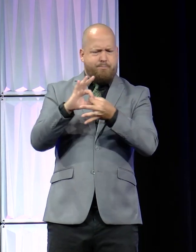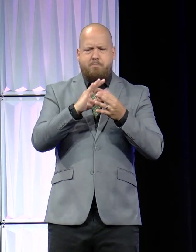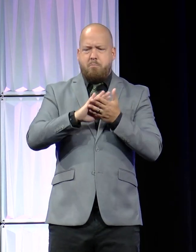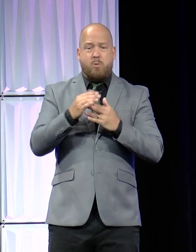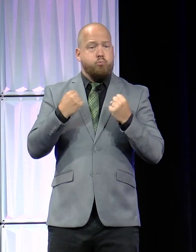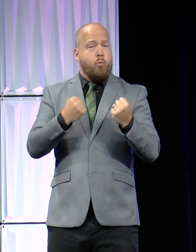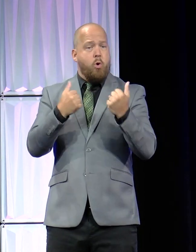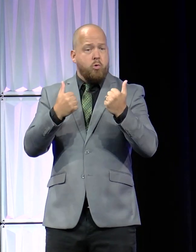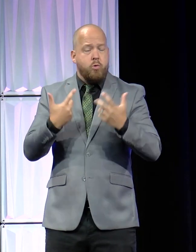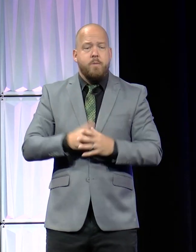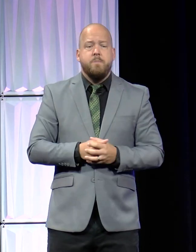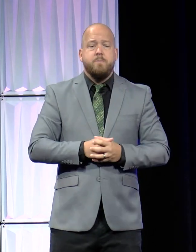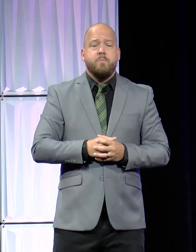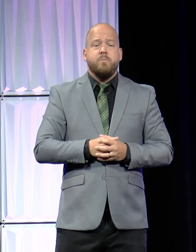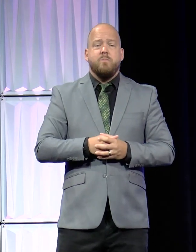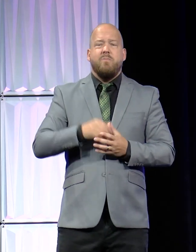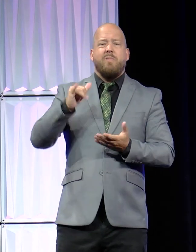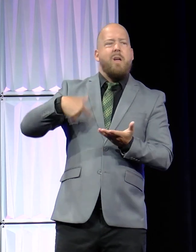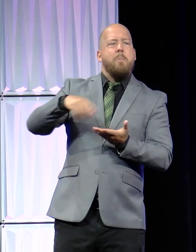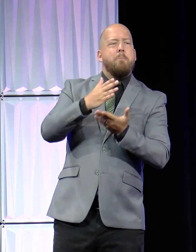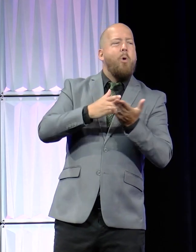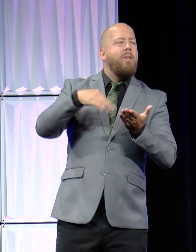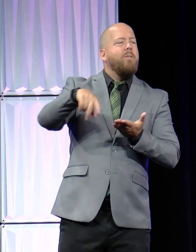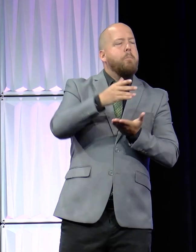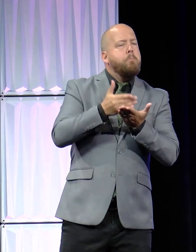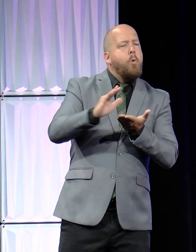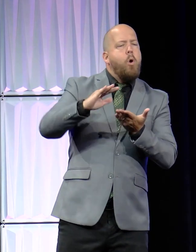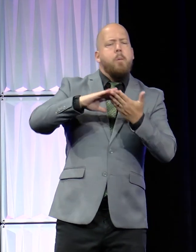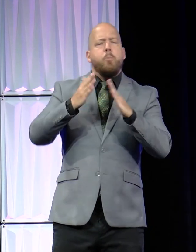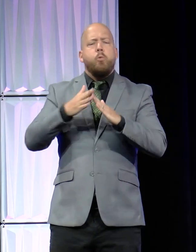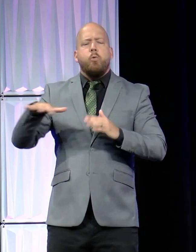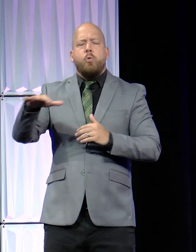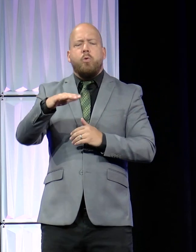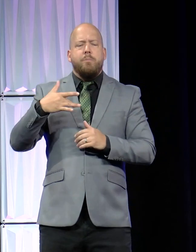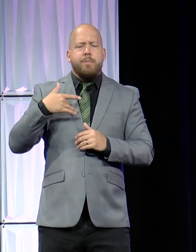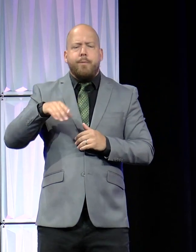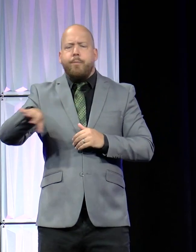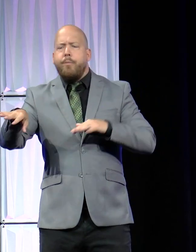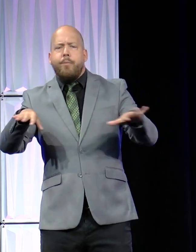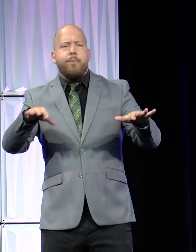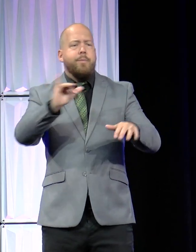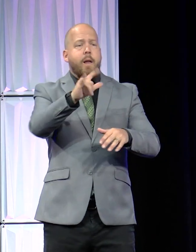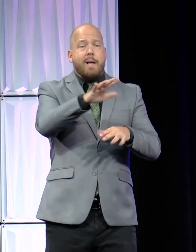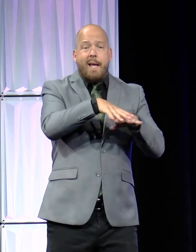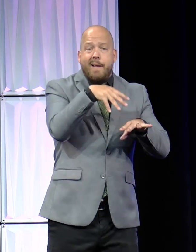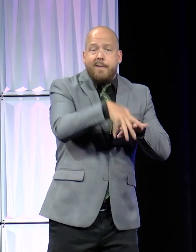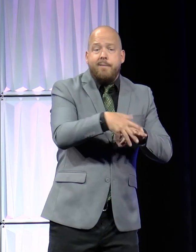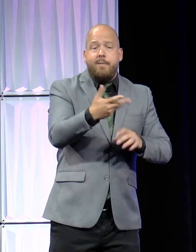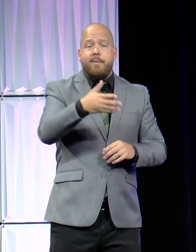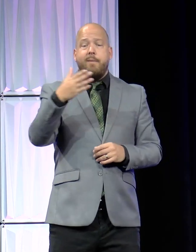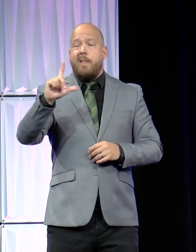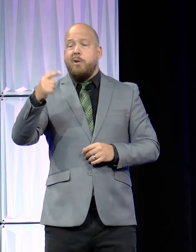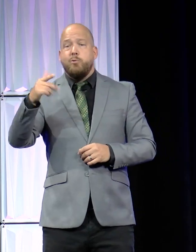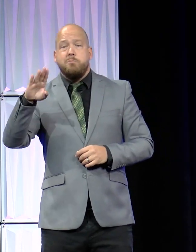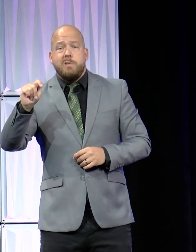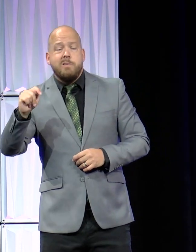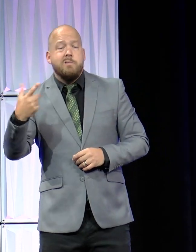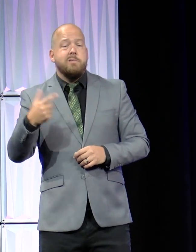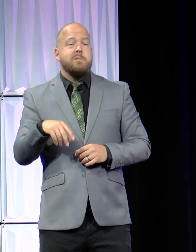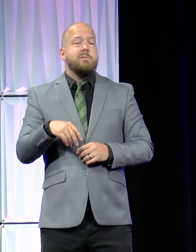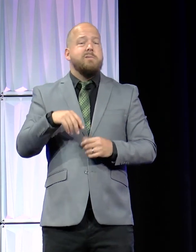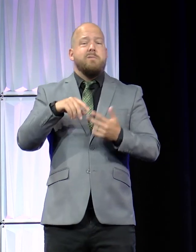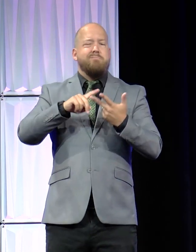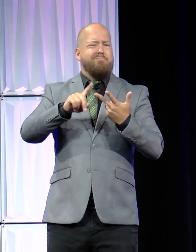marginalized communities, people of color, indigenous communities, LGBTQI people, gender nonconforming